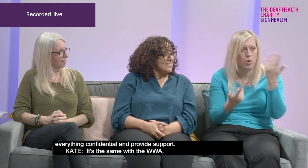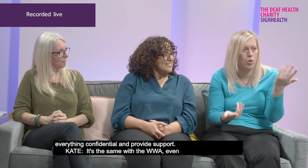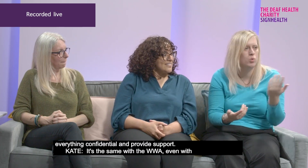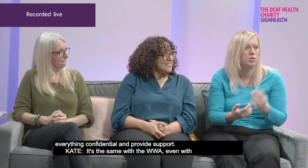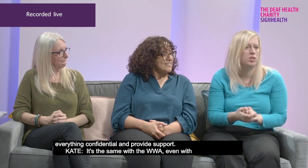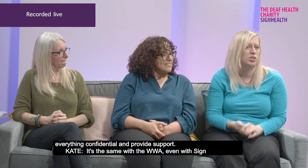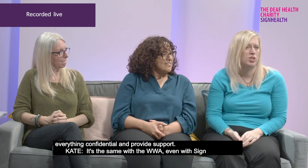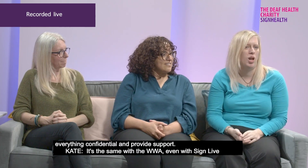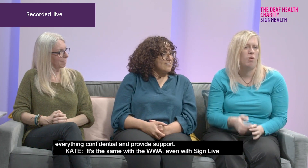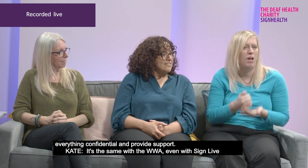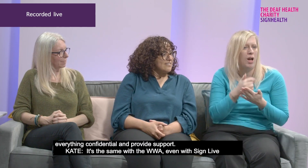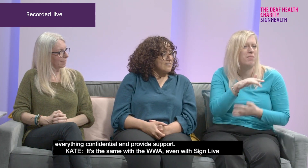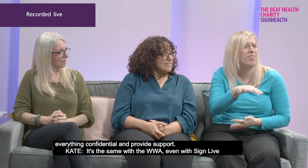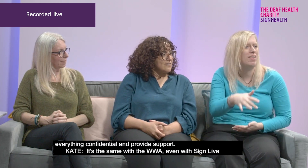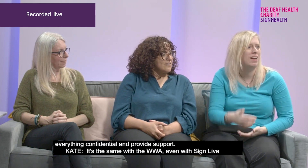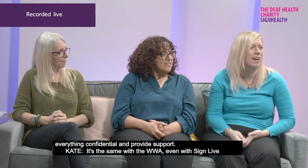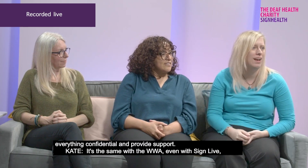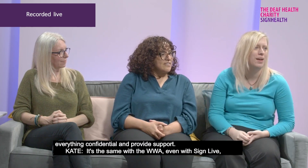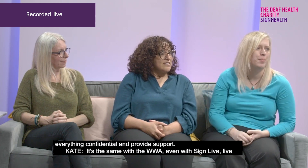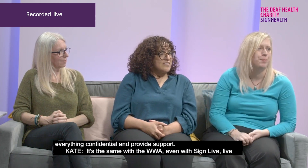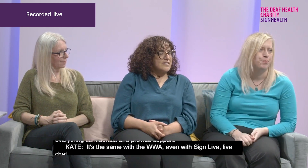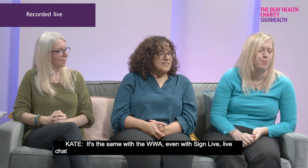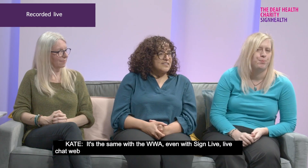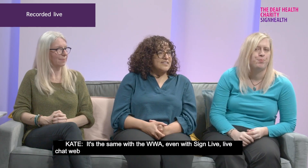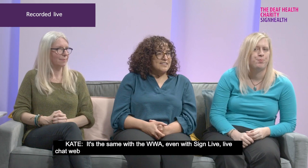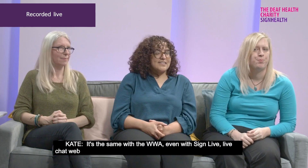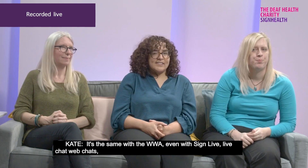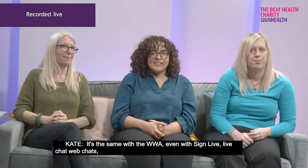got so many different ways of accessing us. And just to say, we're there for you.